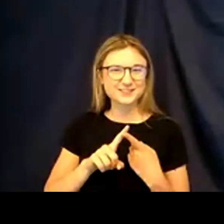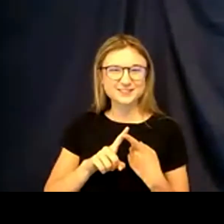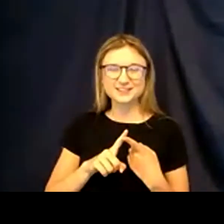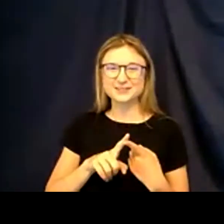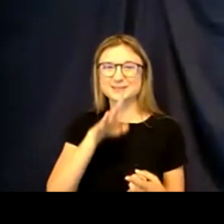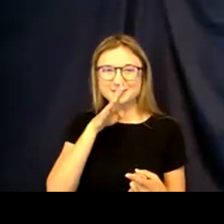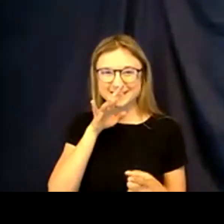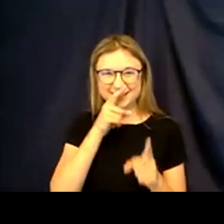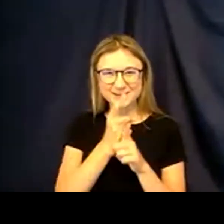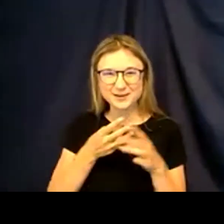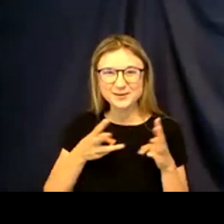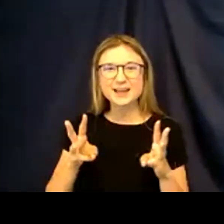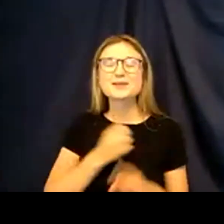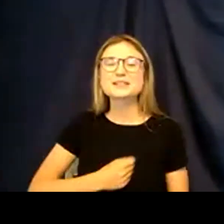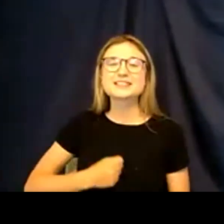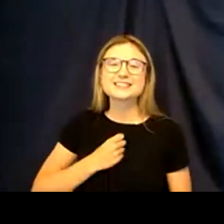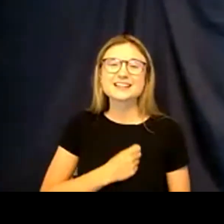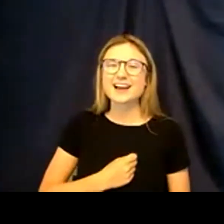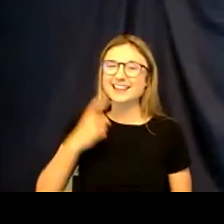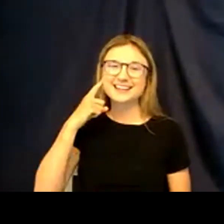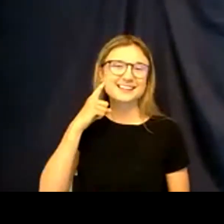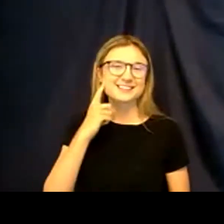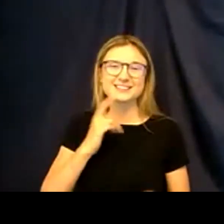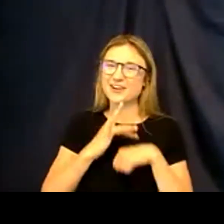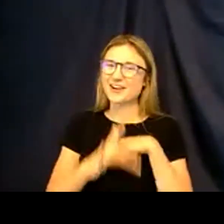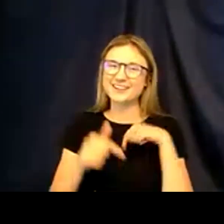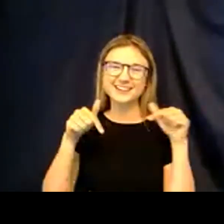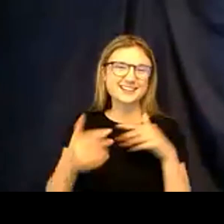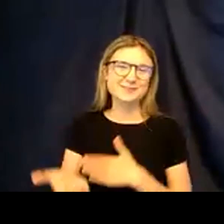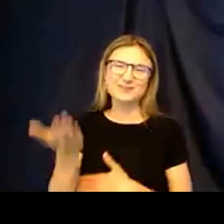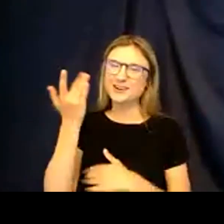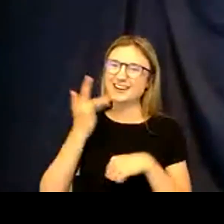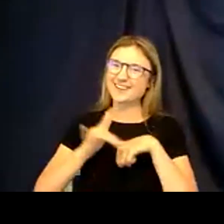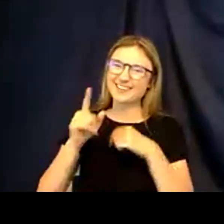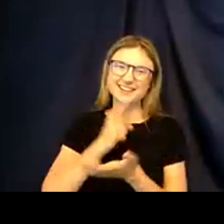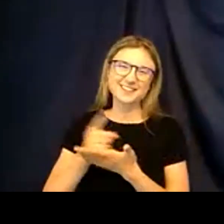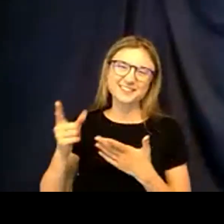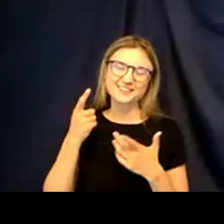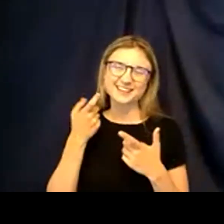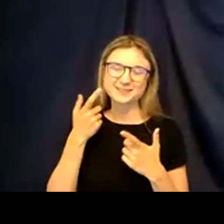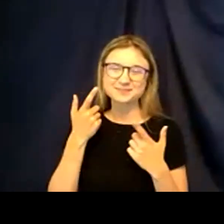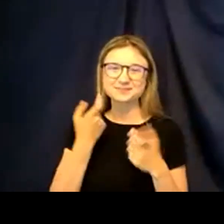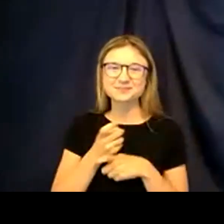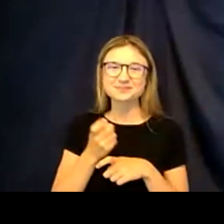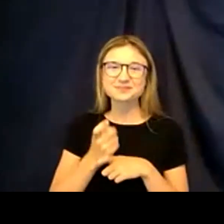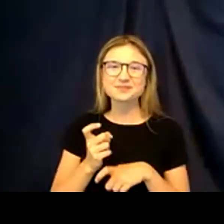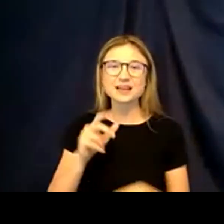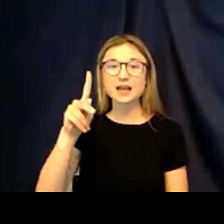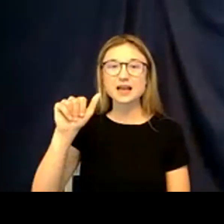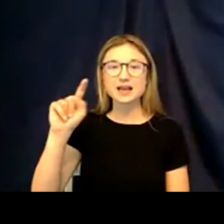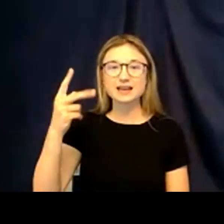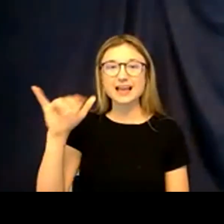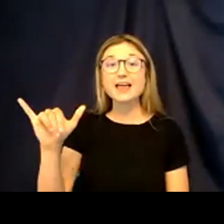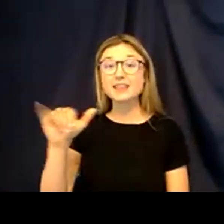I'm sorry. It must be too early in the morning and too early in the week for me. Well, Kathy's not a committee